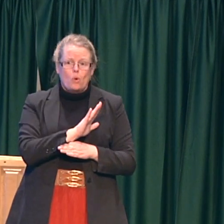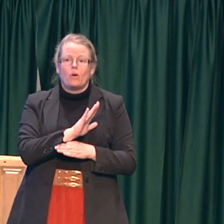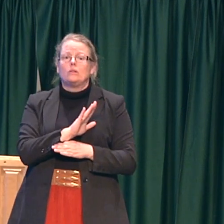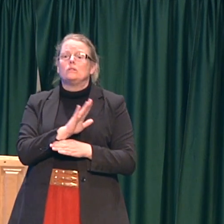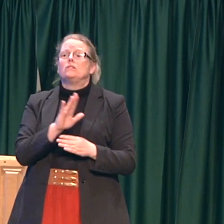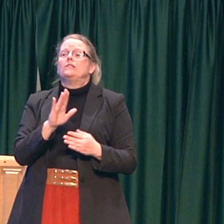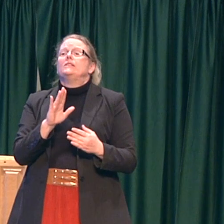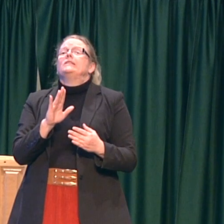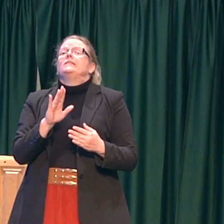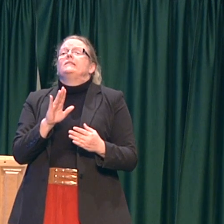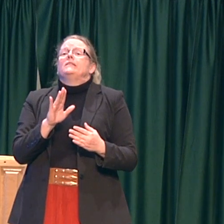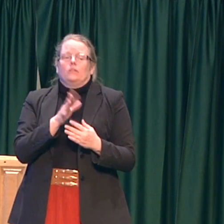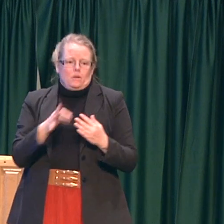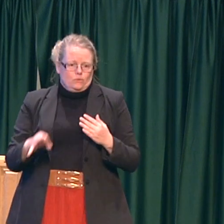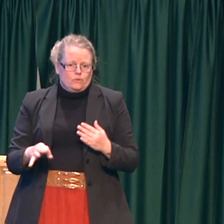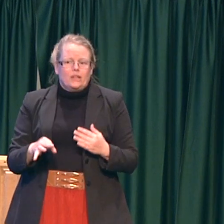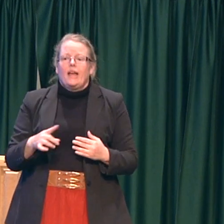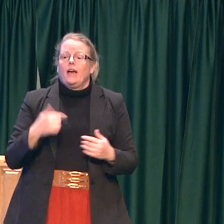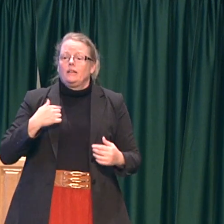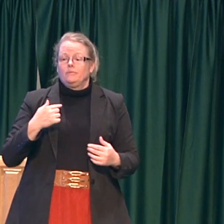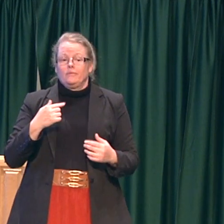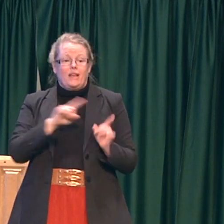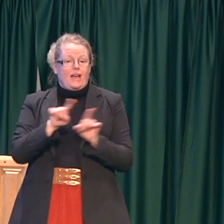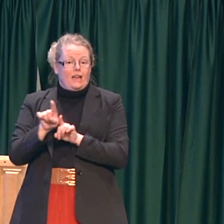In the end, it really becomes your choice.